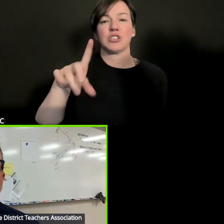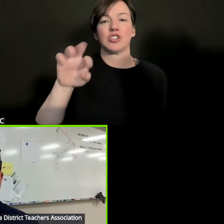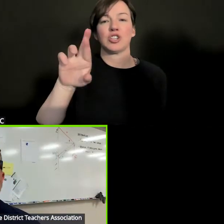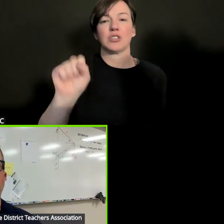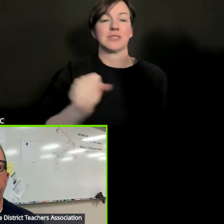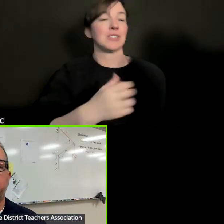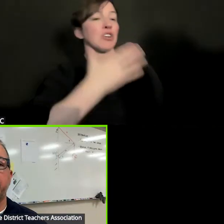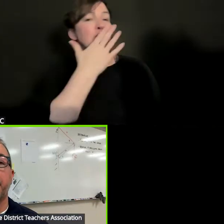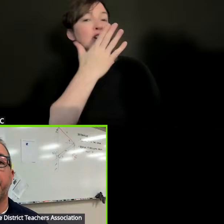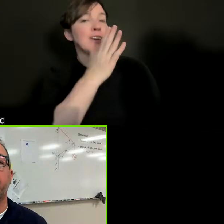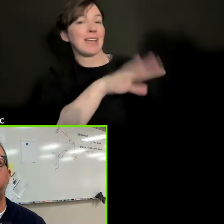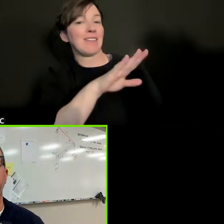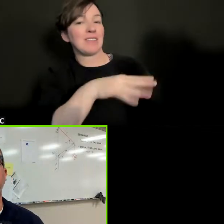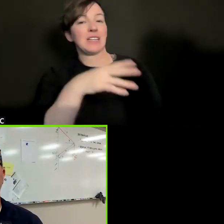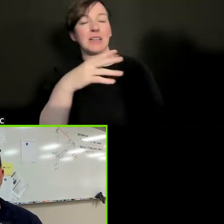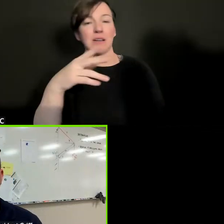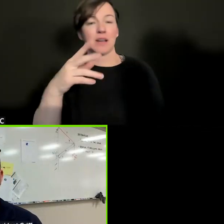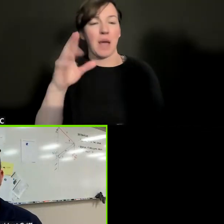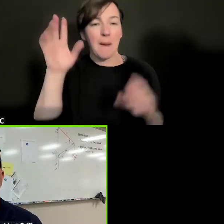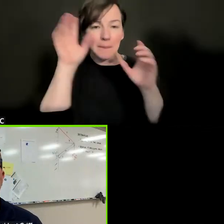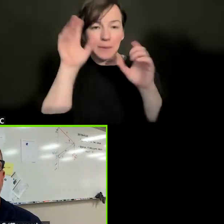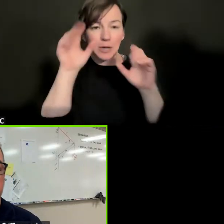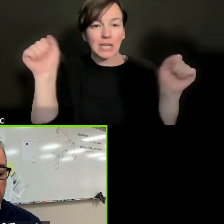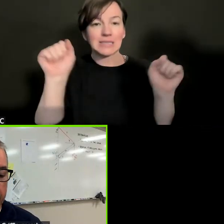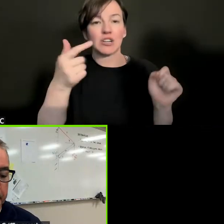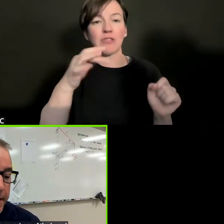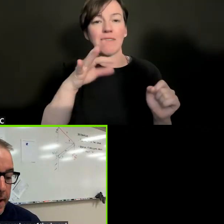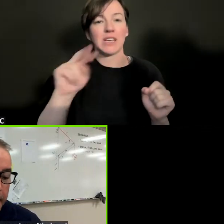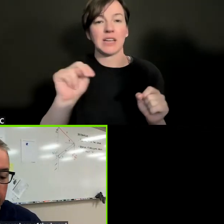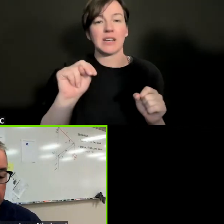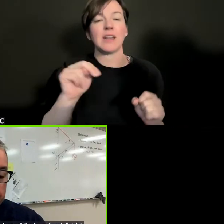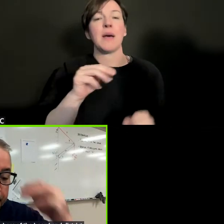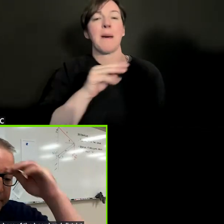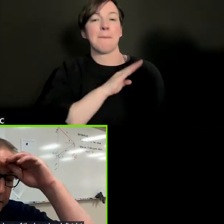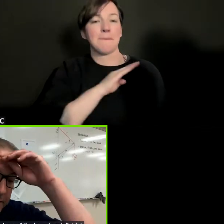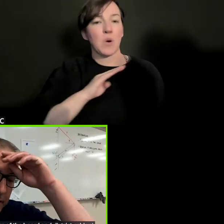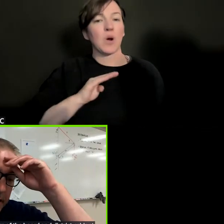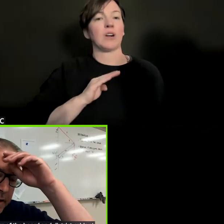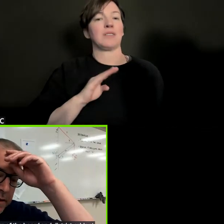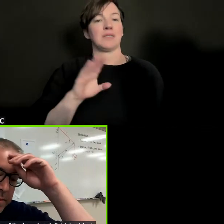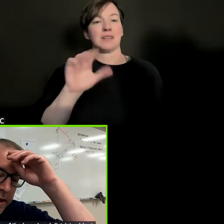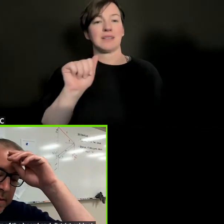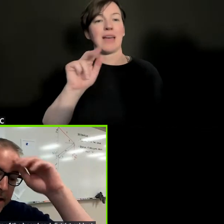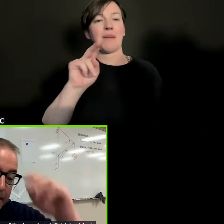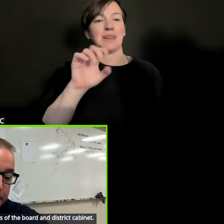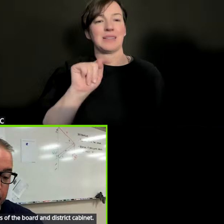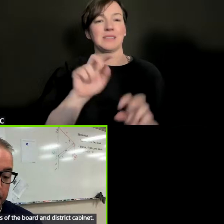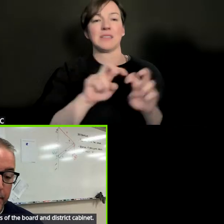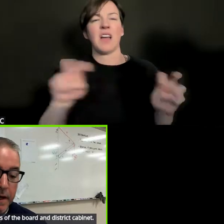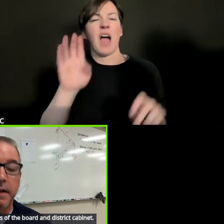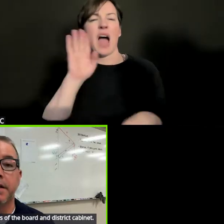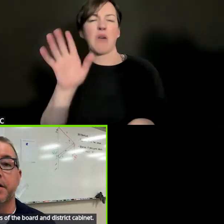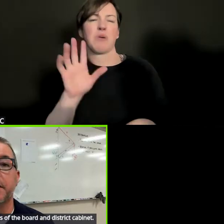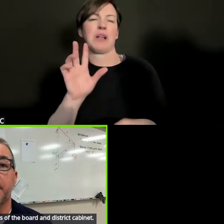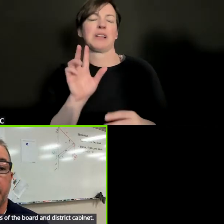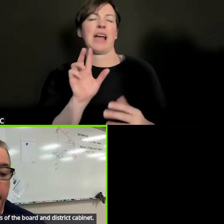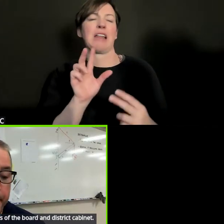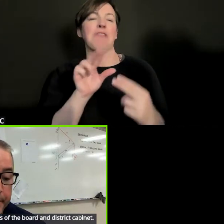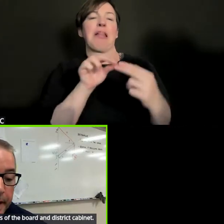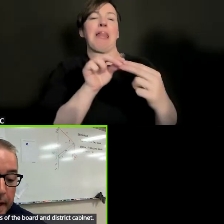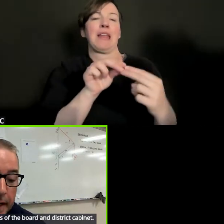Good evening, President Griffin, members of the board, and district cabinet. First of all, just piggyback on some of the